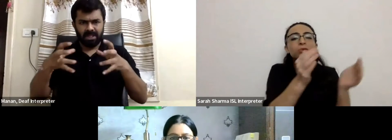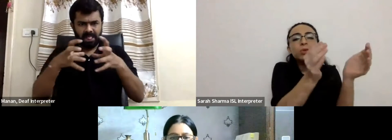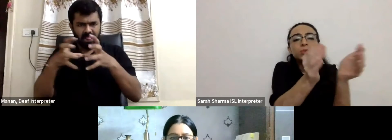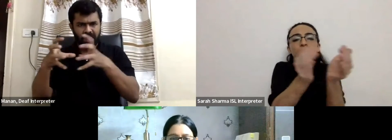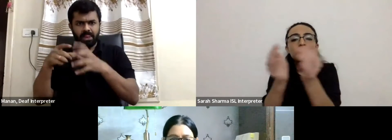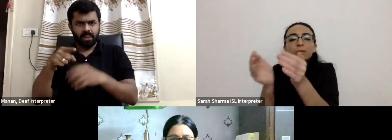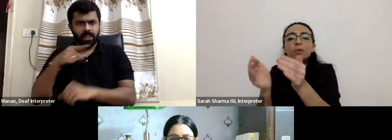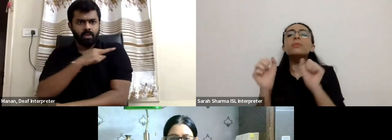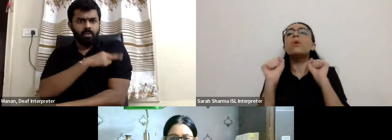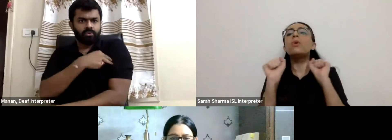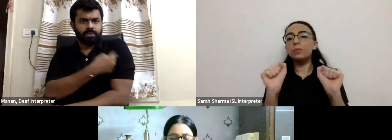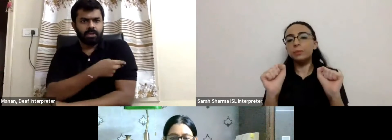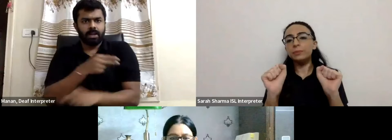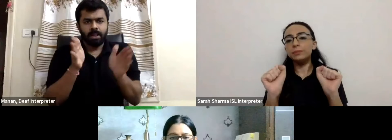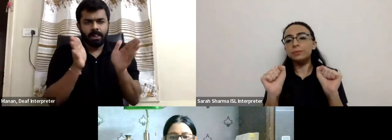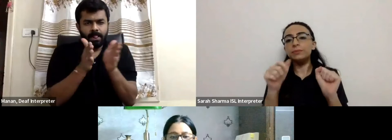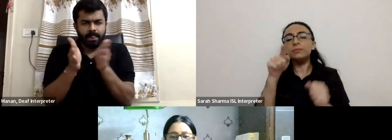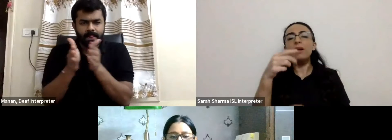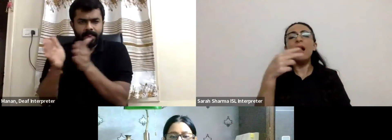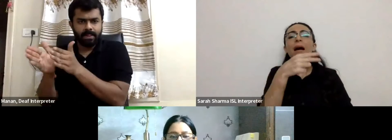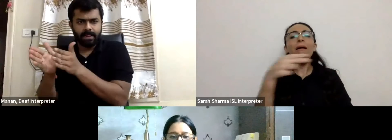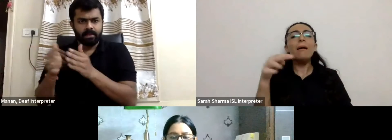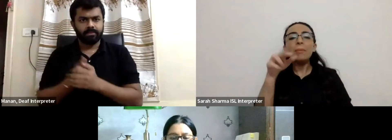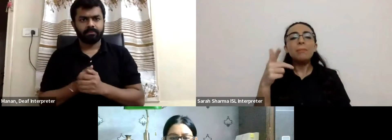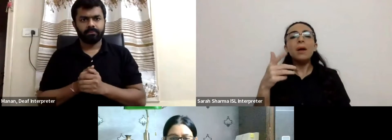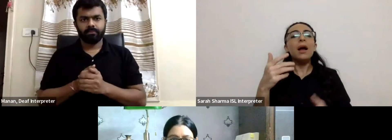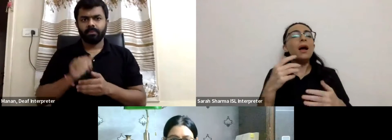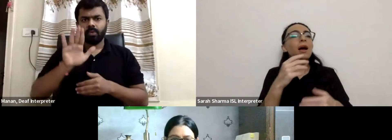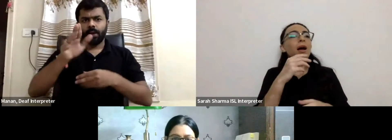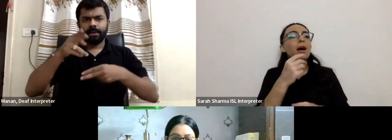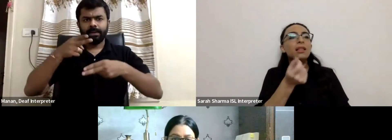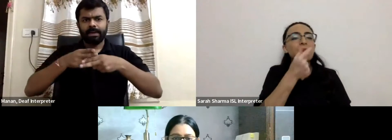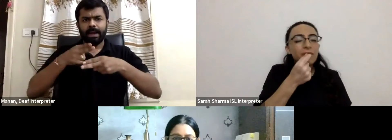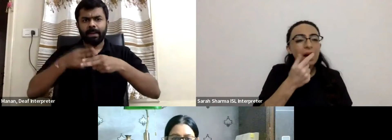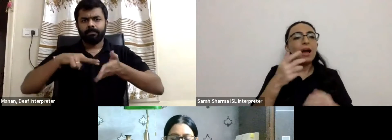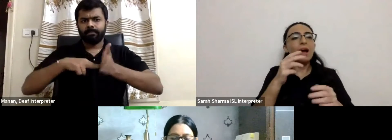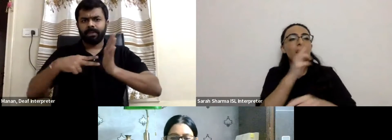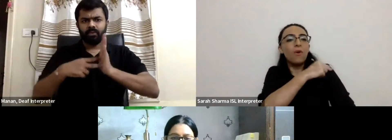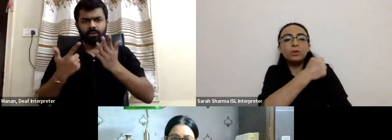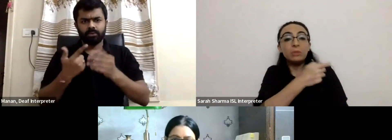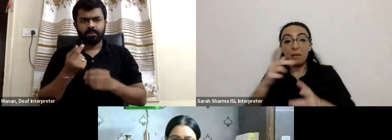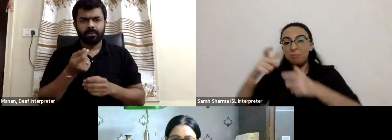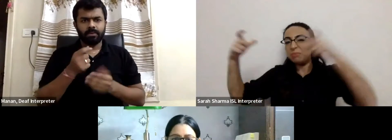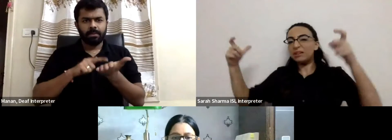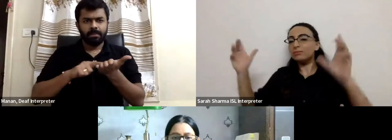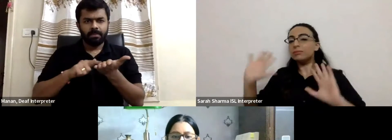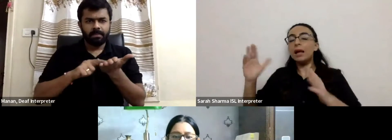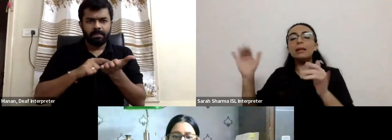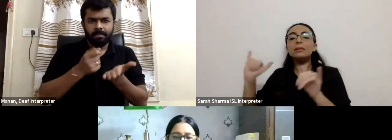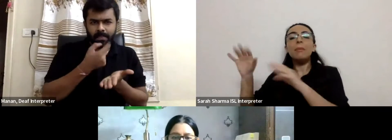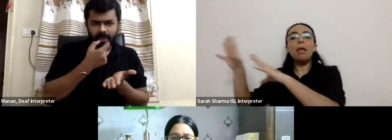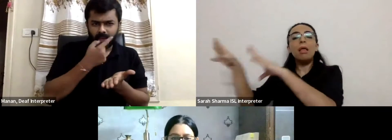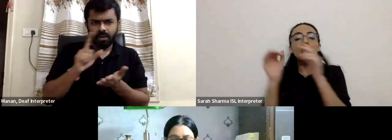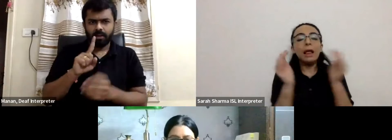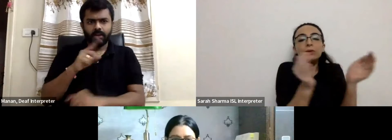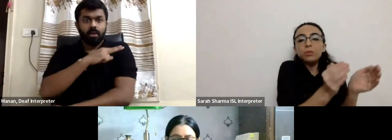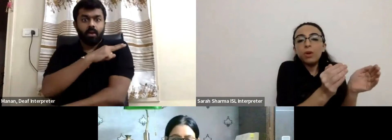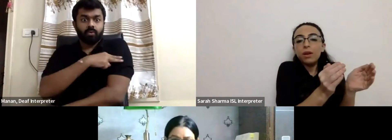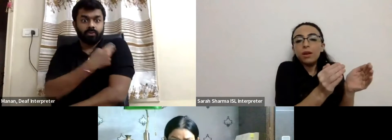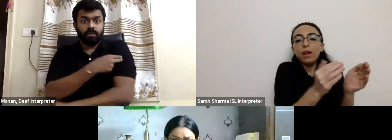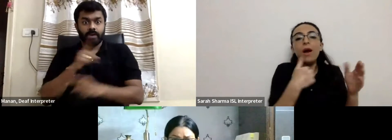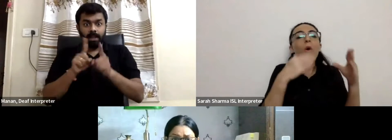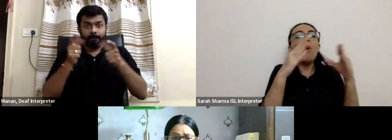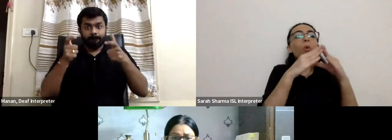nothing but a small clinic that is that the facility of which are available to